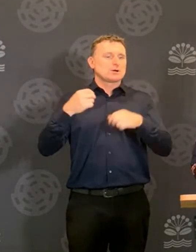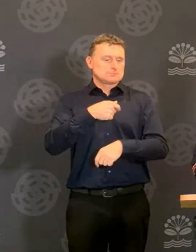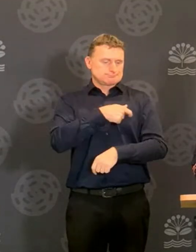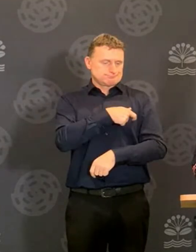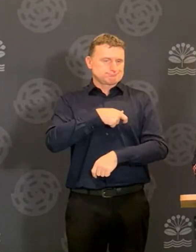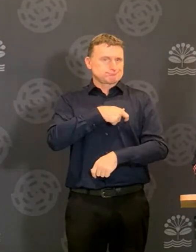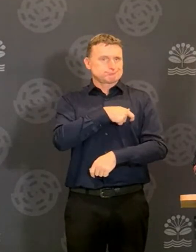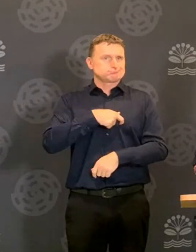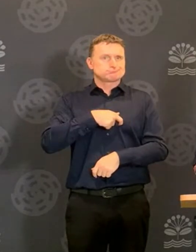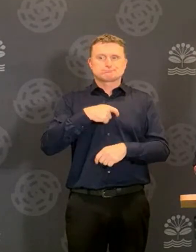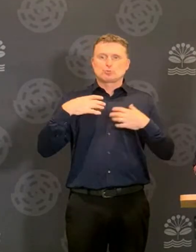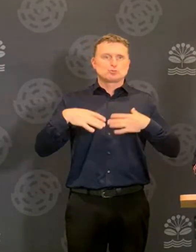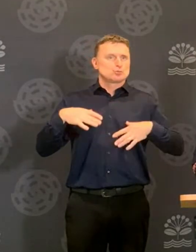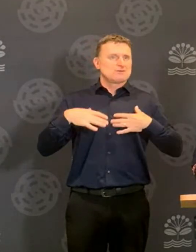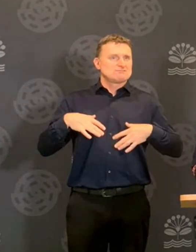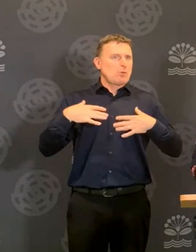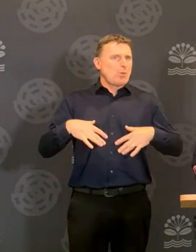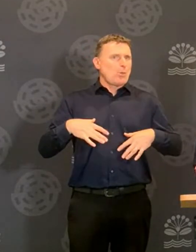some level of official